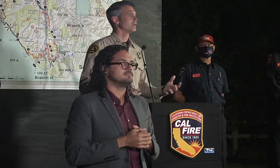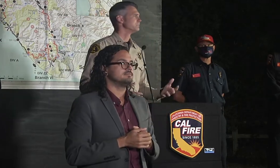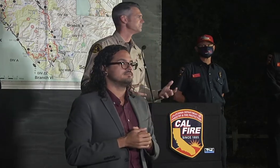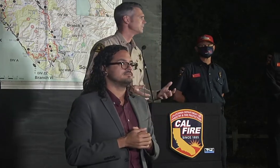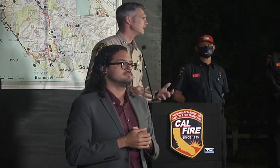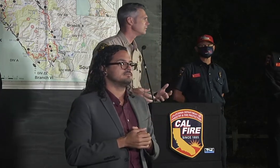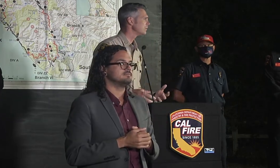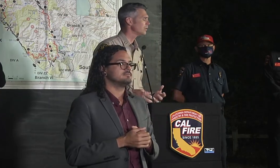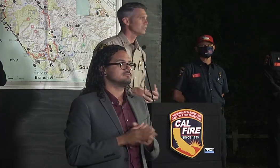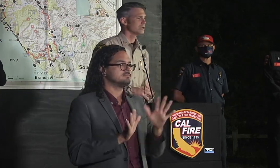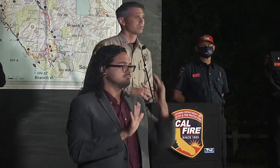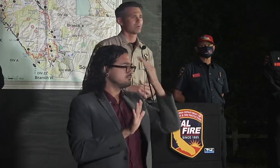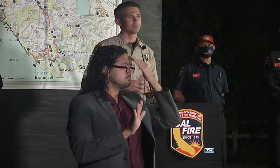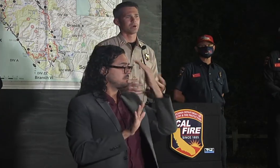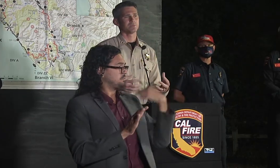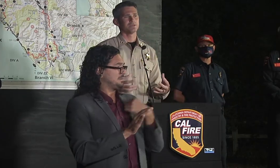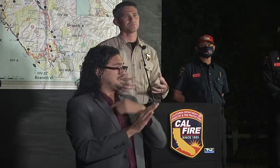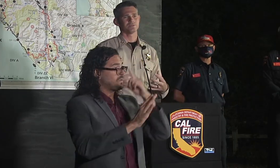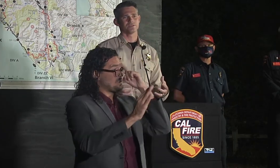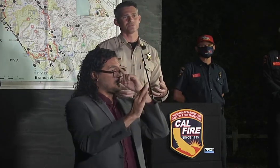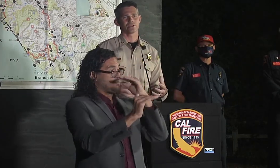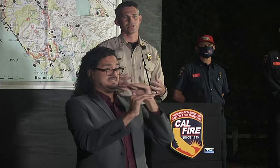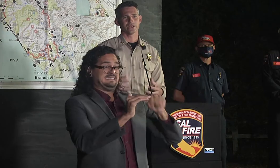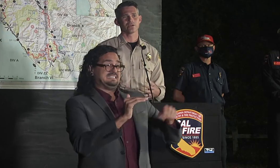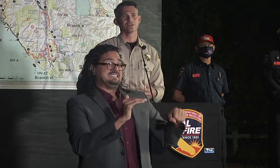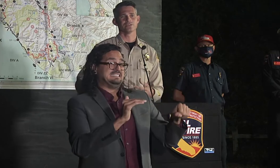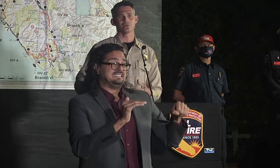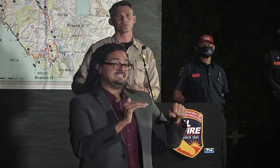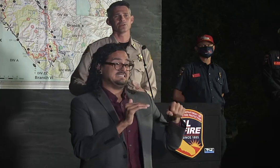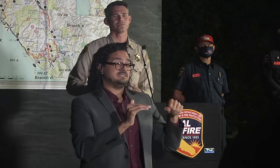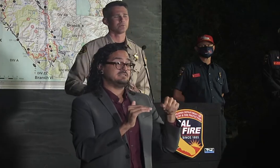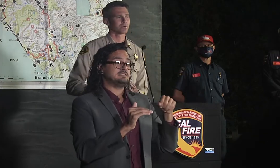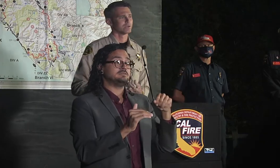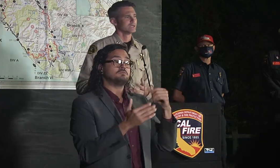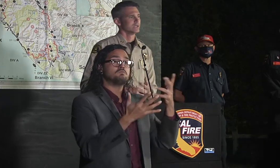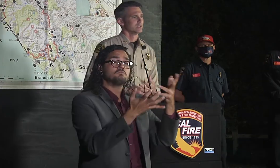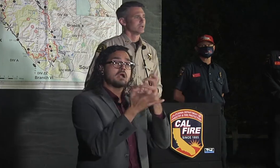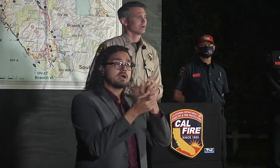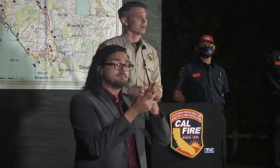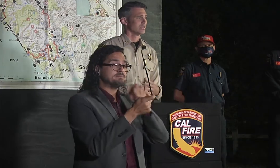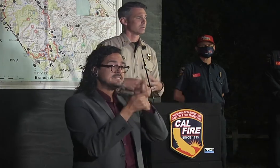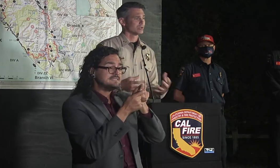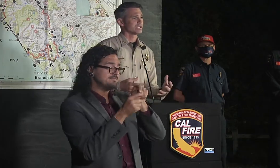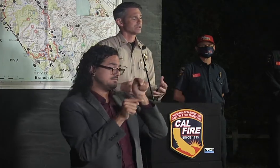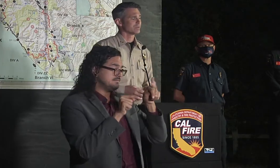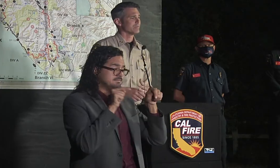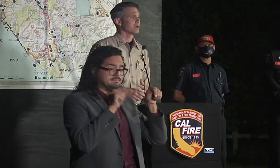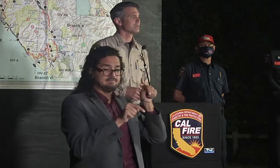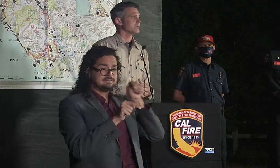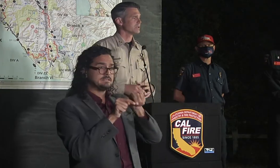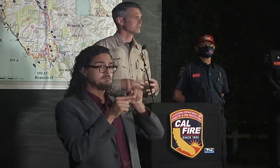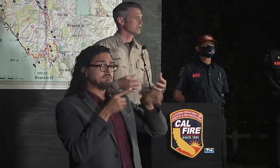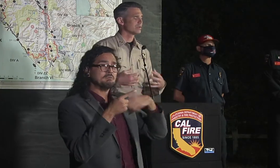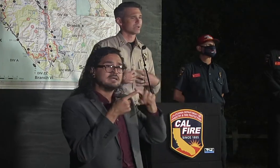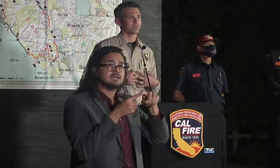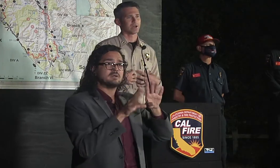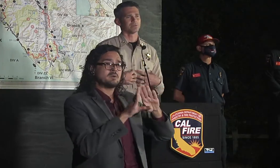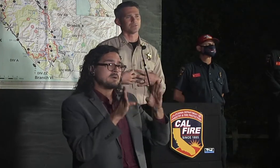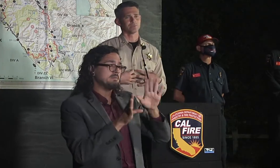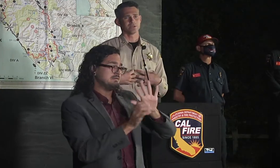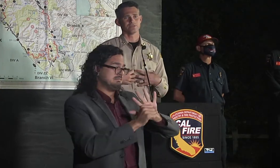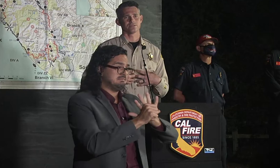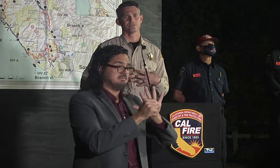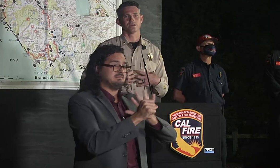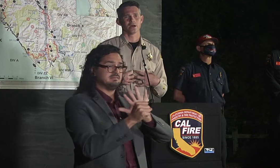that's the hope. And so, you know, where we want to be specific on the areas that we're looking for, or that we're looking to repopulate, because I know that if